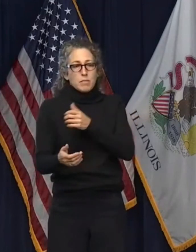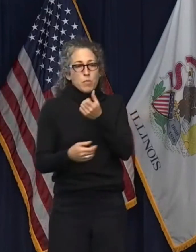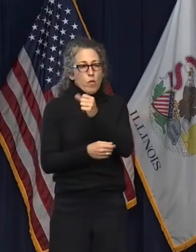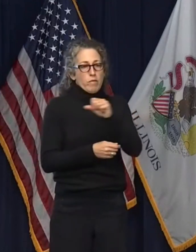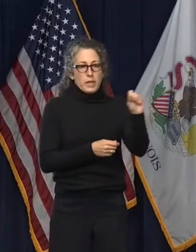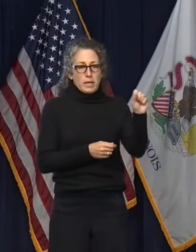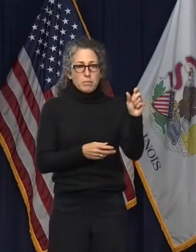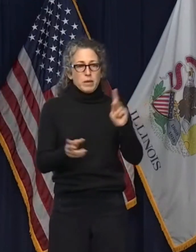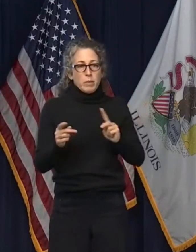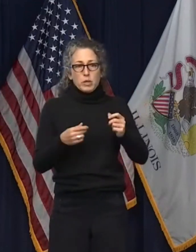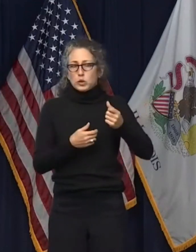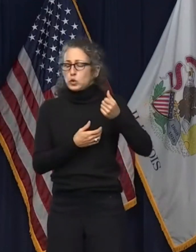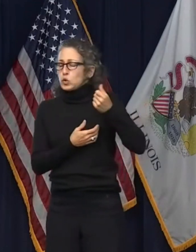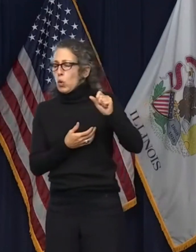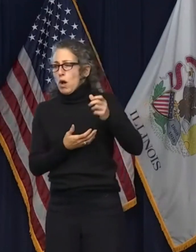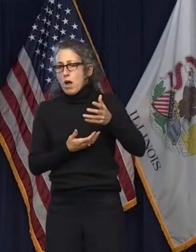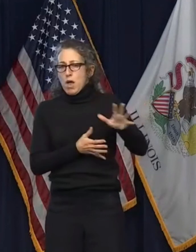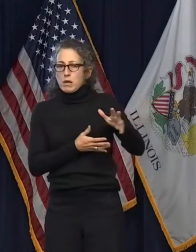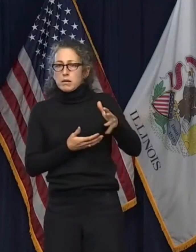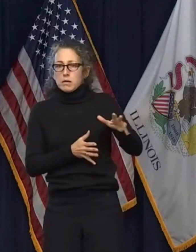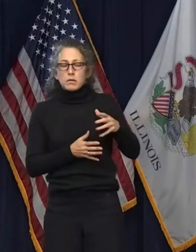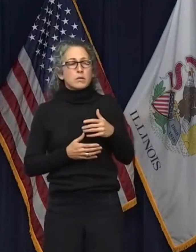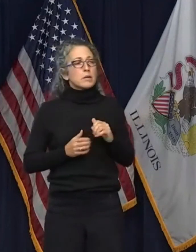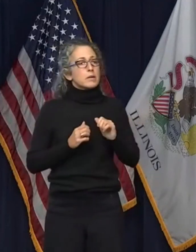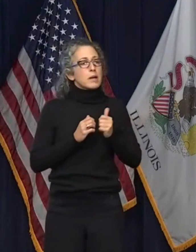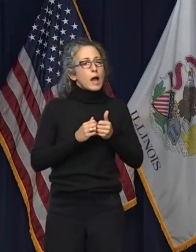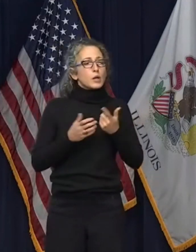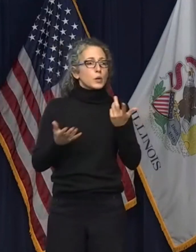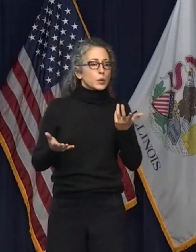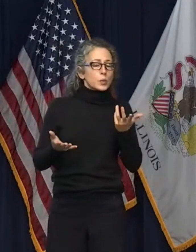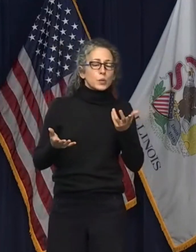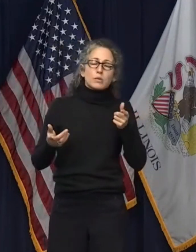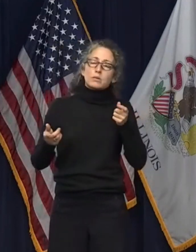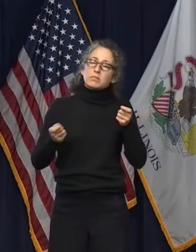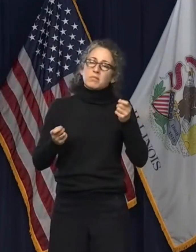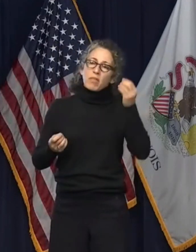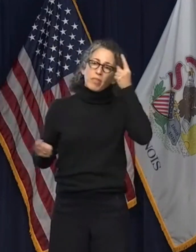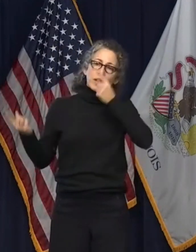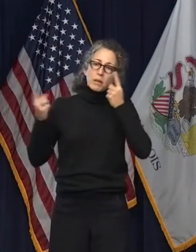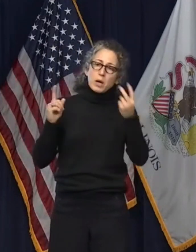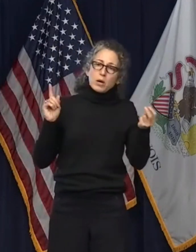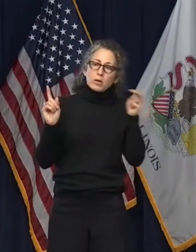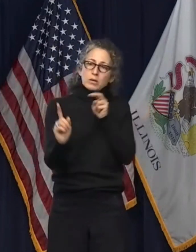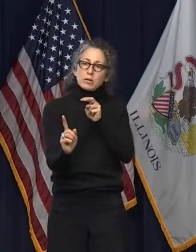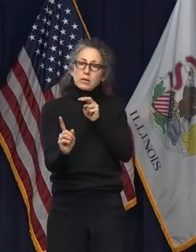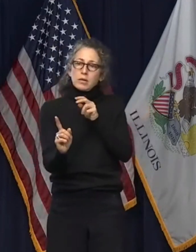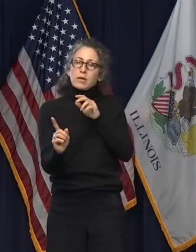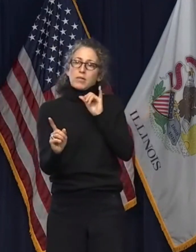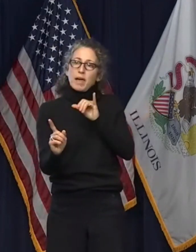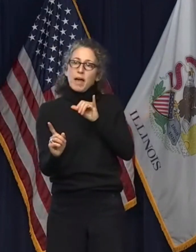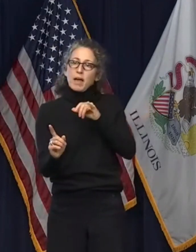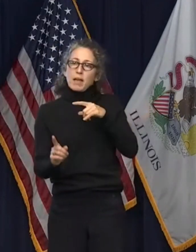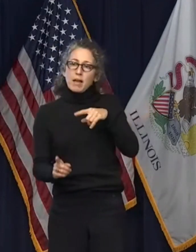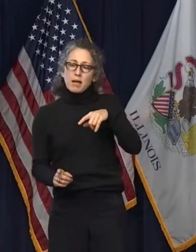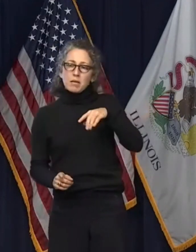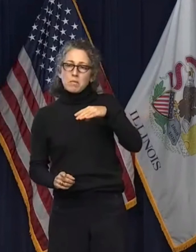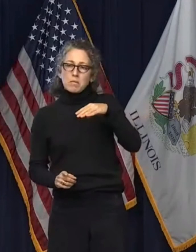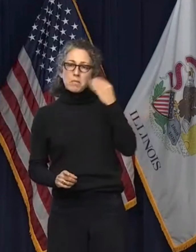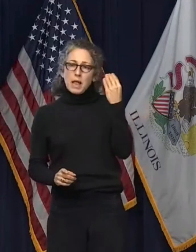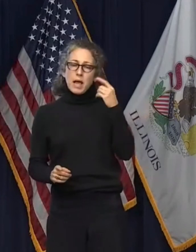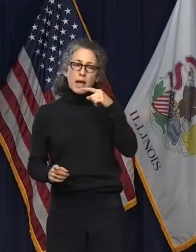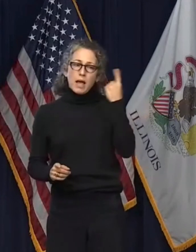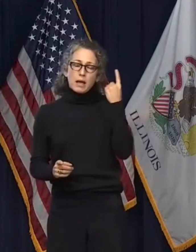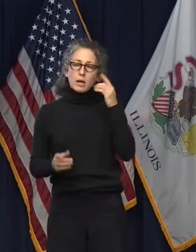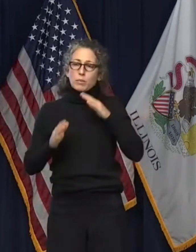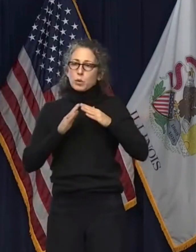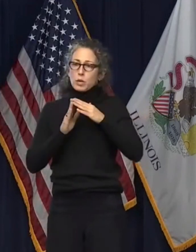this movement, and how will you address longstanding mistrust in the Black community about the medical industry? We got this. So let's start with,